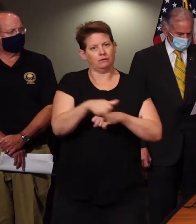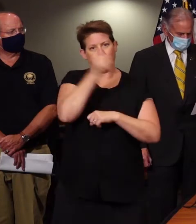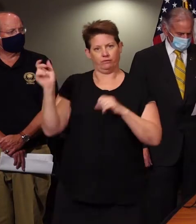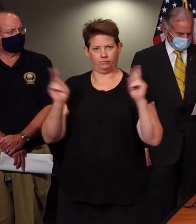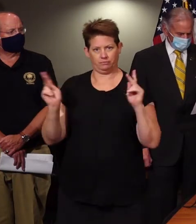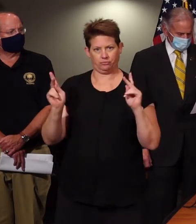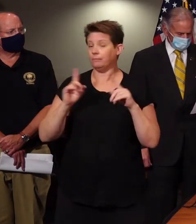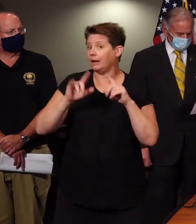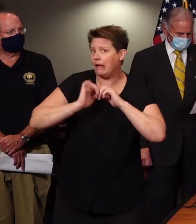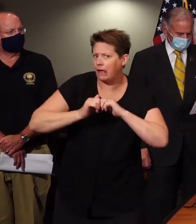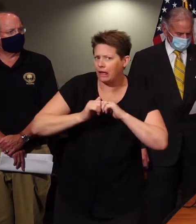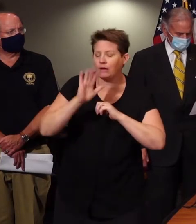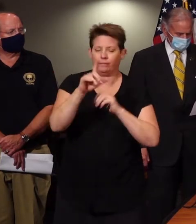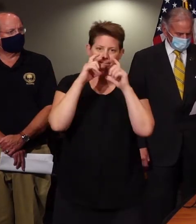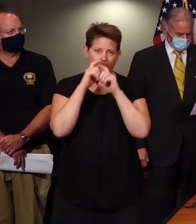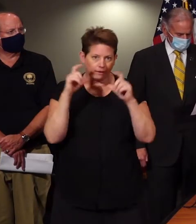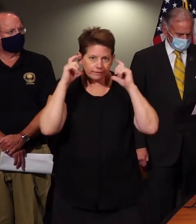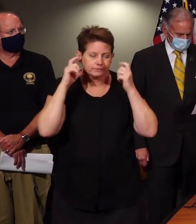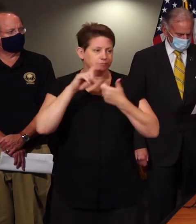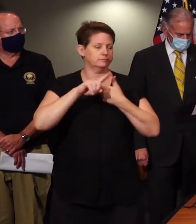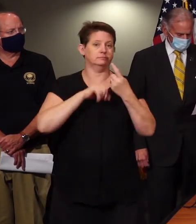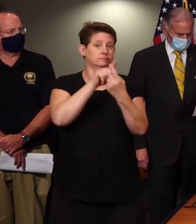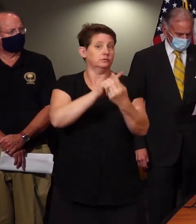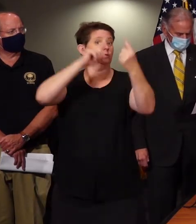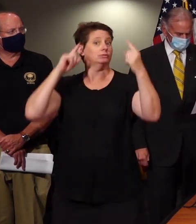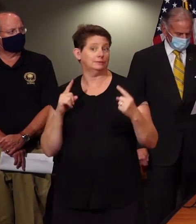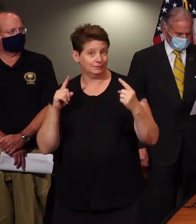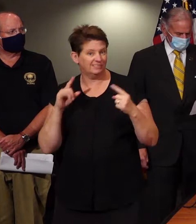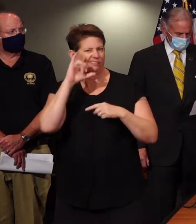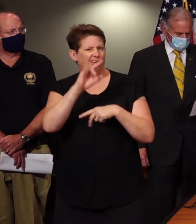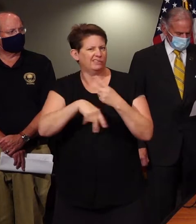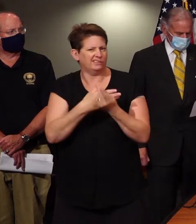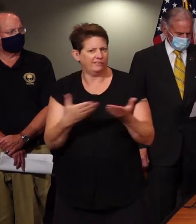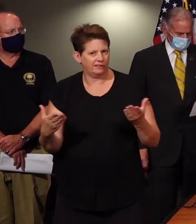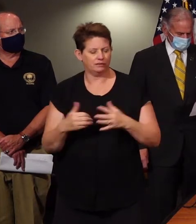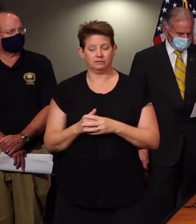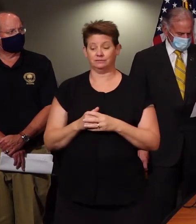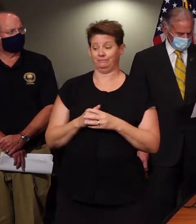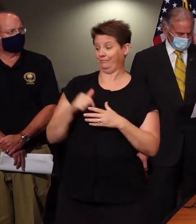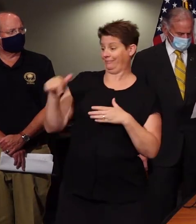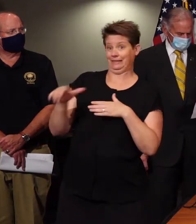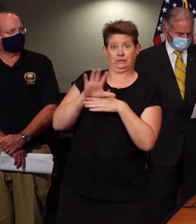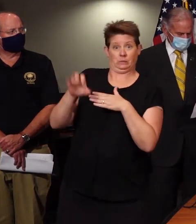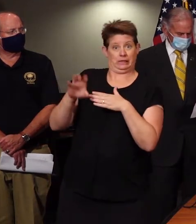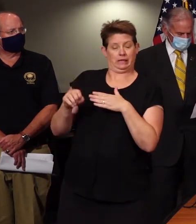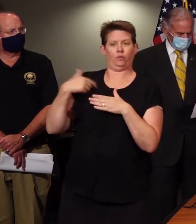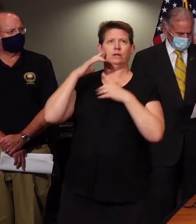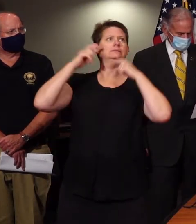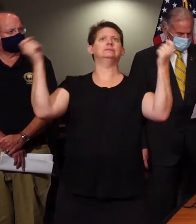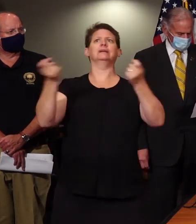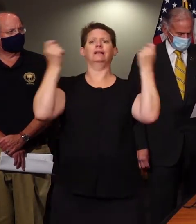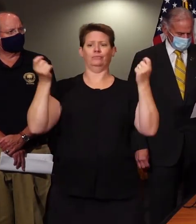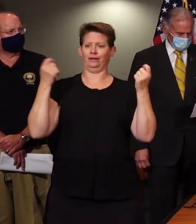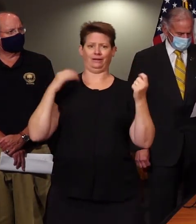social distancing. And as we celebrate our nation's birthday this weekend, it's a time for us to remember